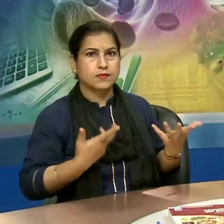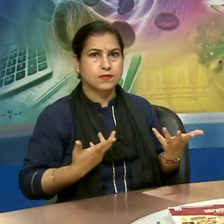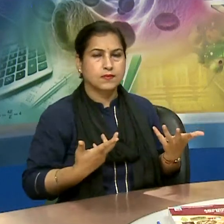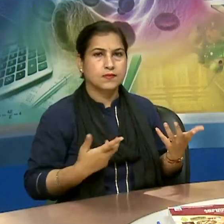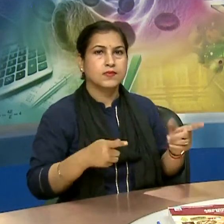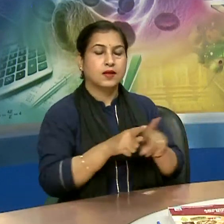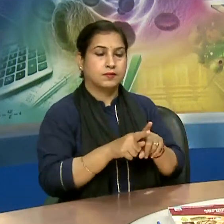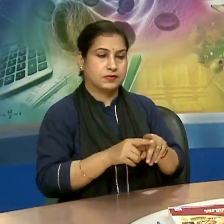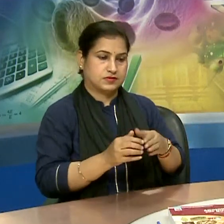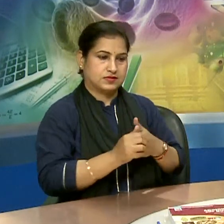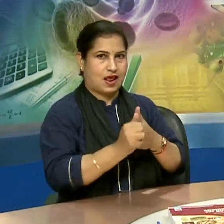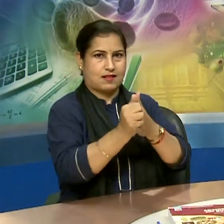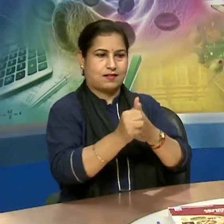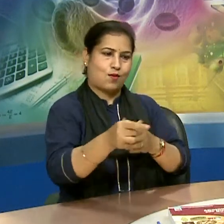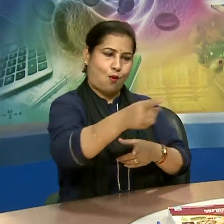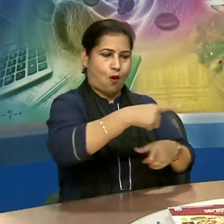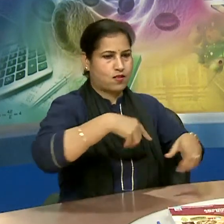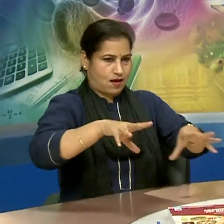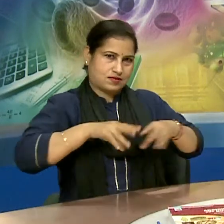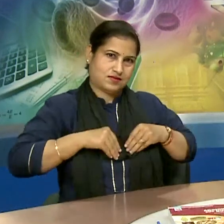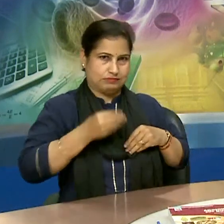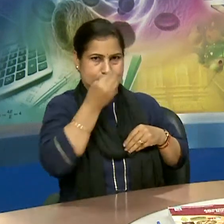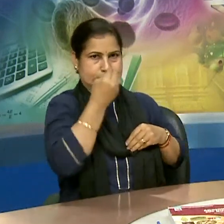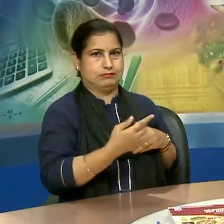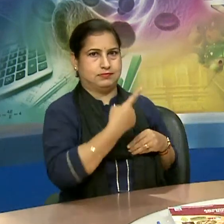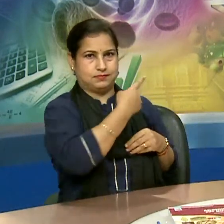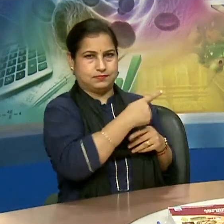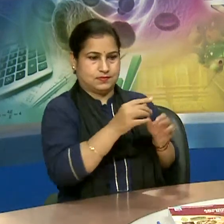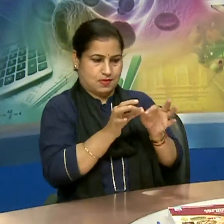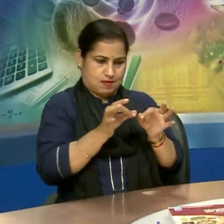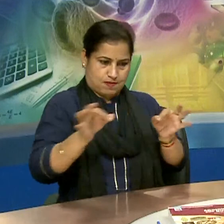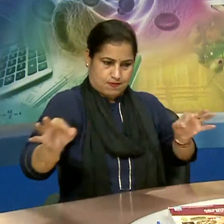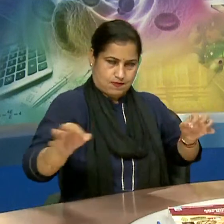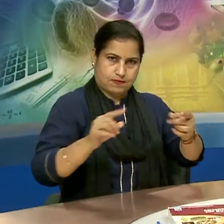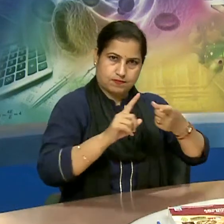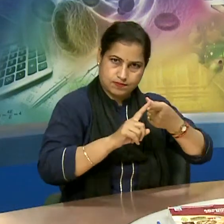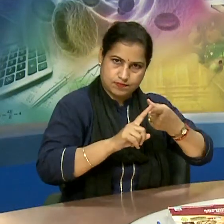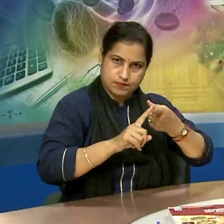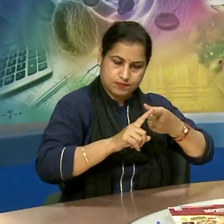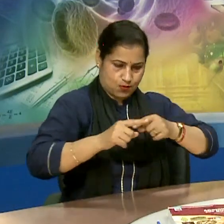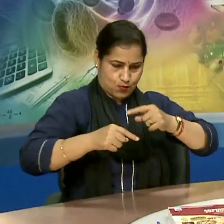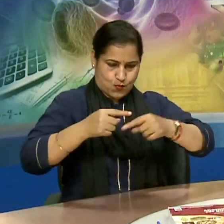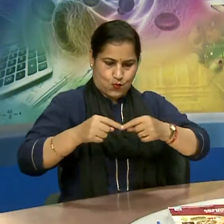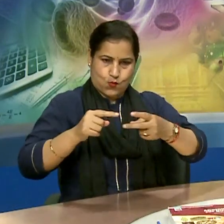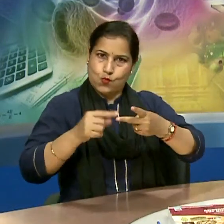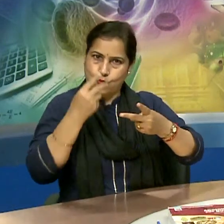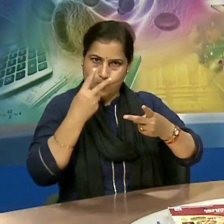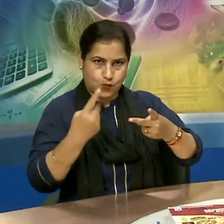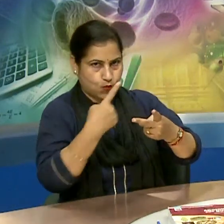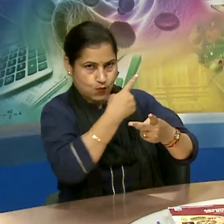Standard units of measurement. Things like ruler